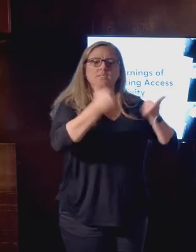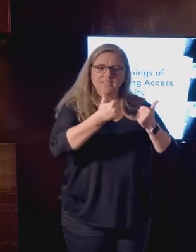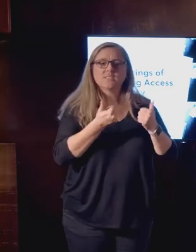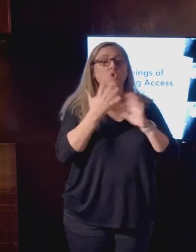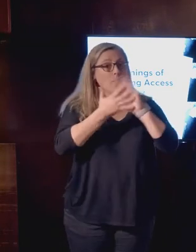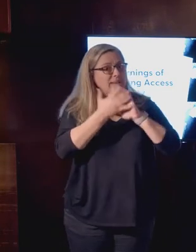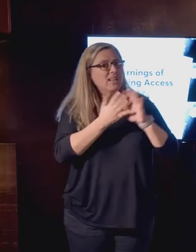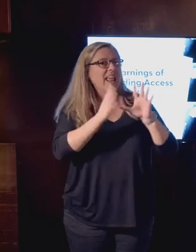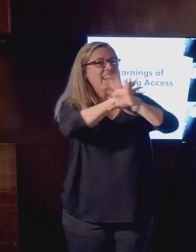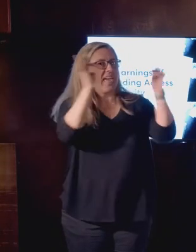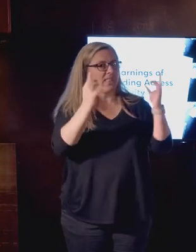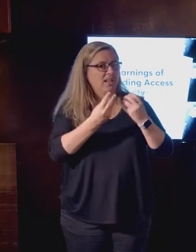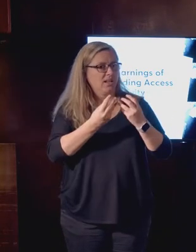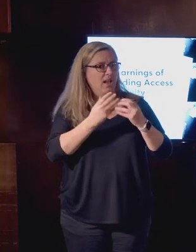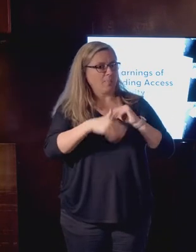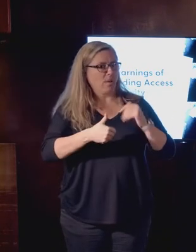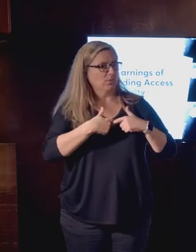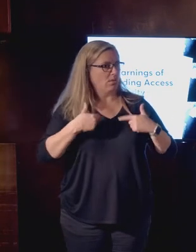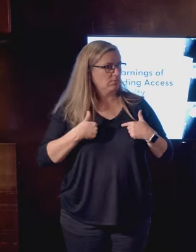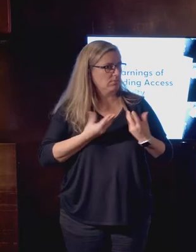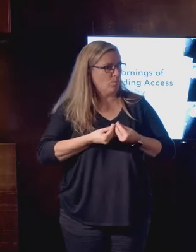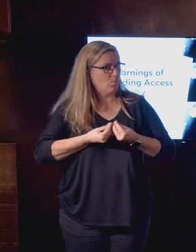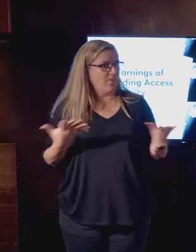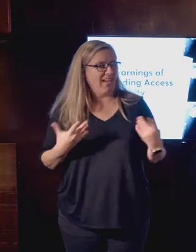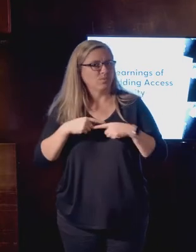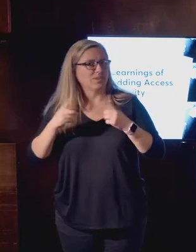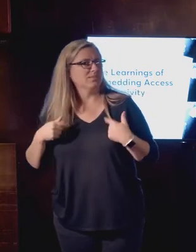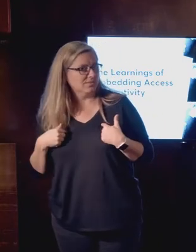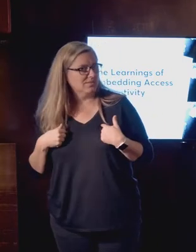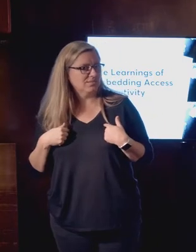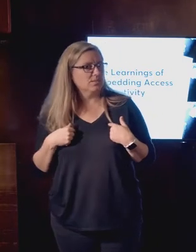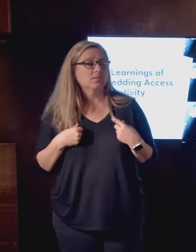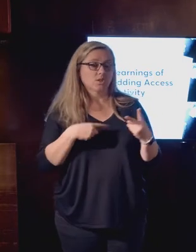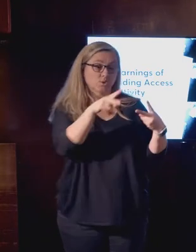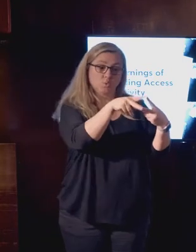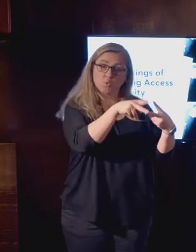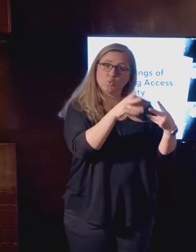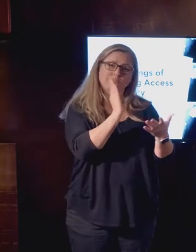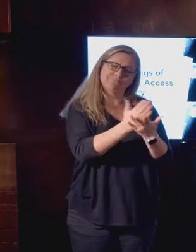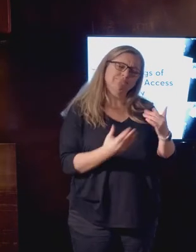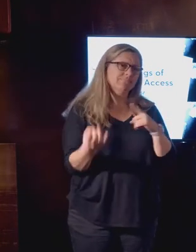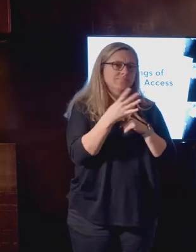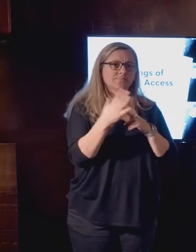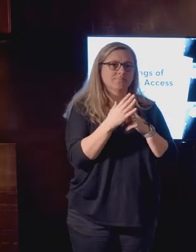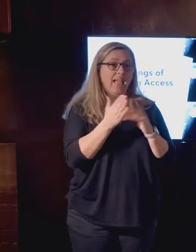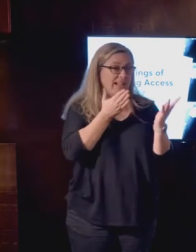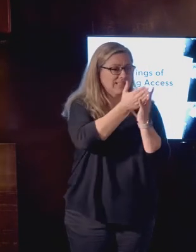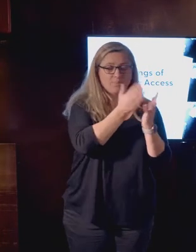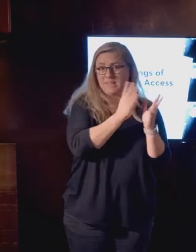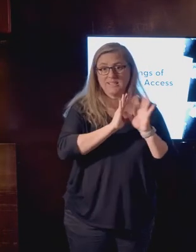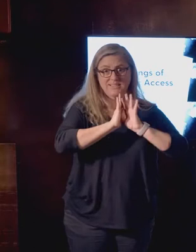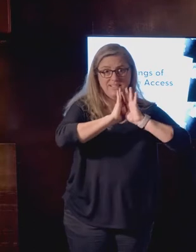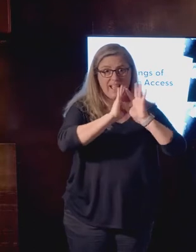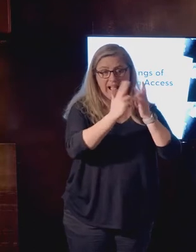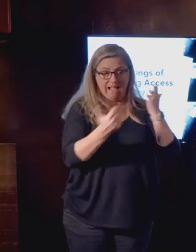us. And finally, two really important anecdotes came from the report. Arts are not optional extras. They make life worth living, said